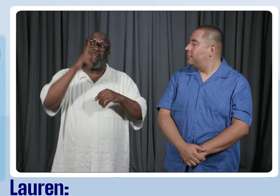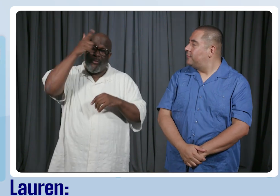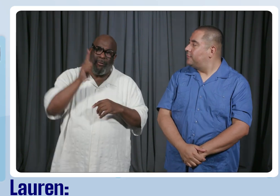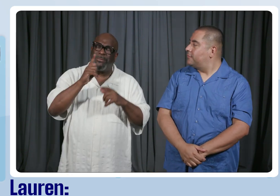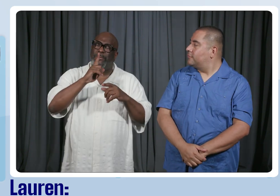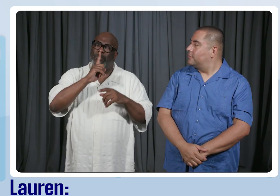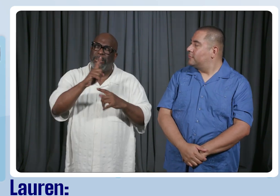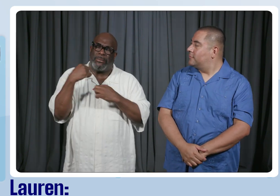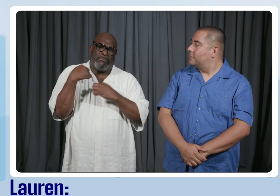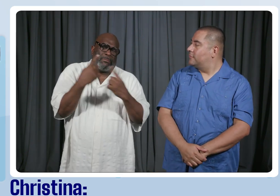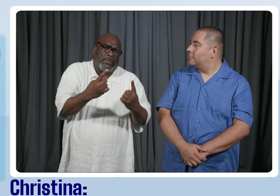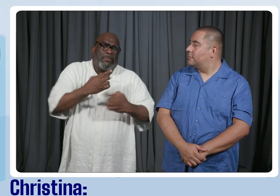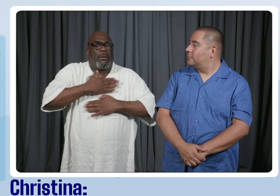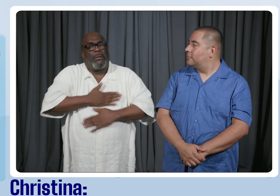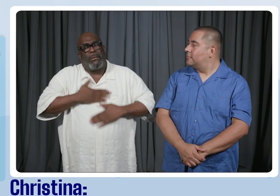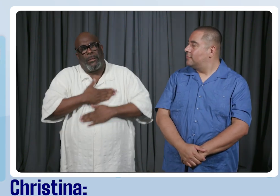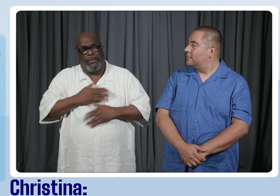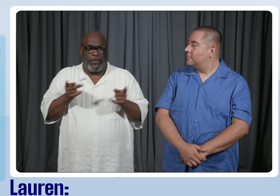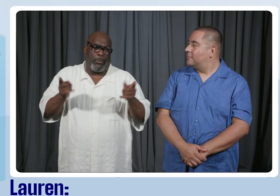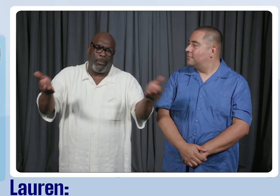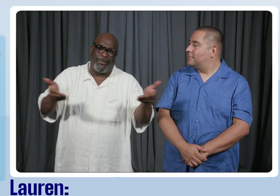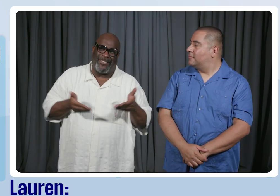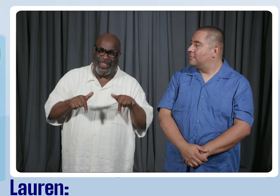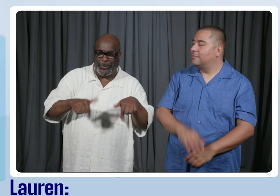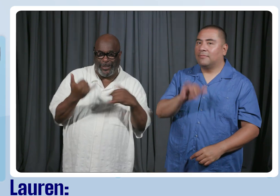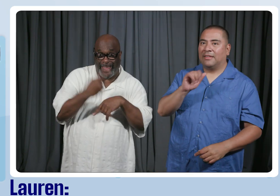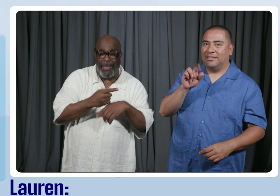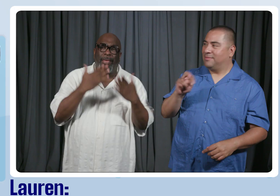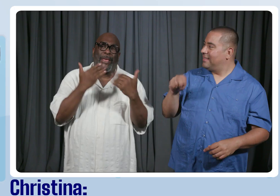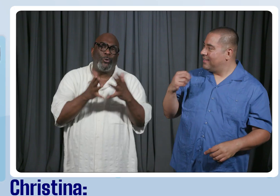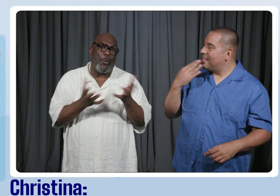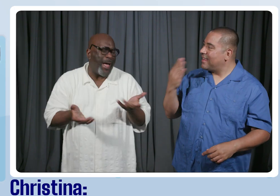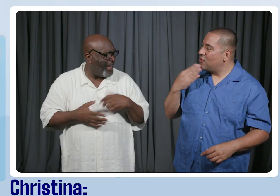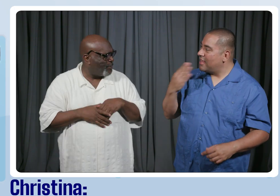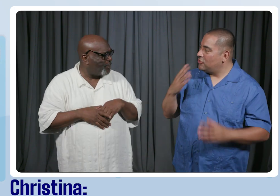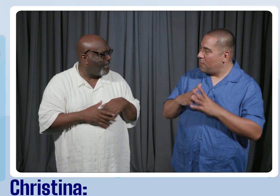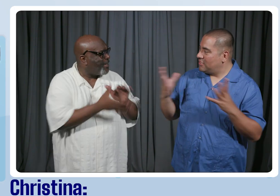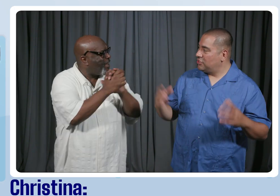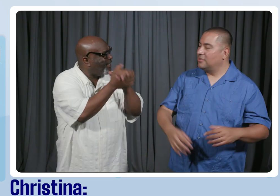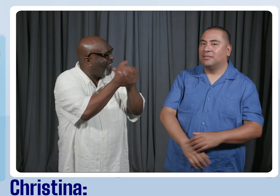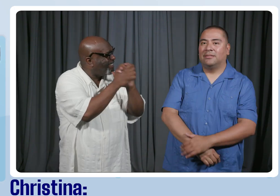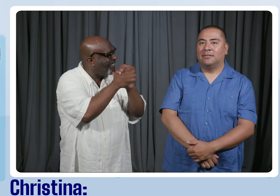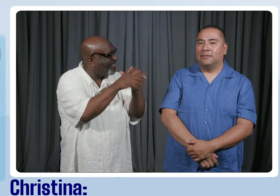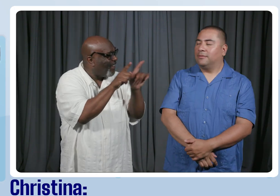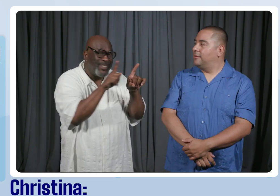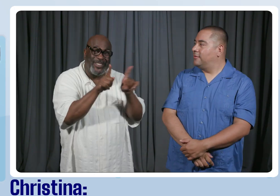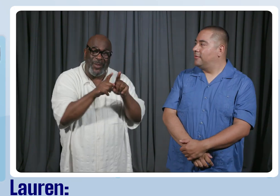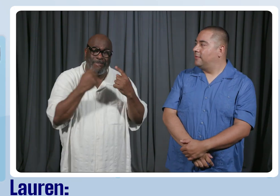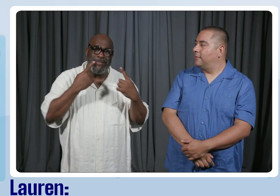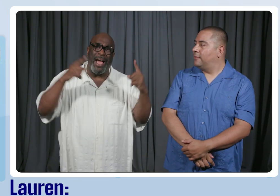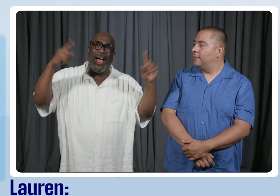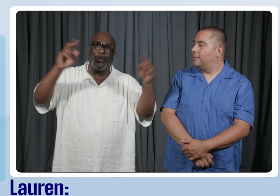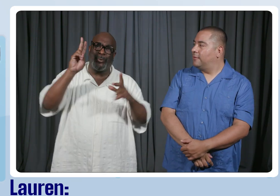both on today. Yes. Thank you. Thank you so It's been much. a pleasure. And congratulations on big accomplishments